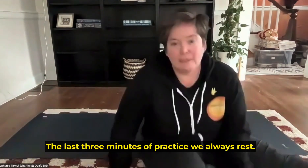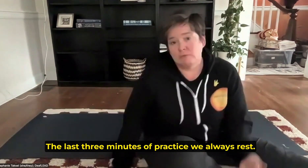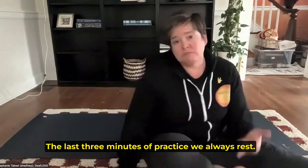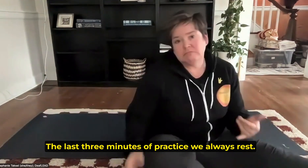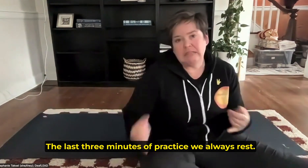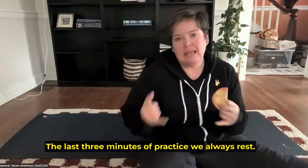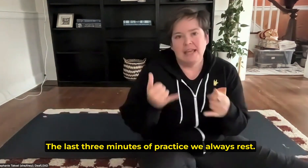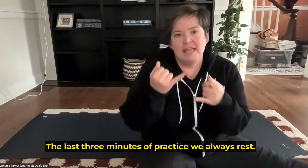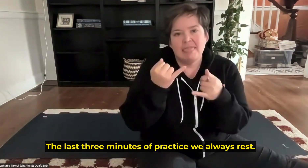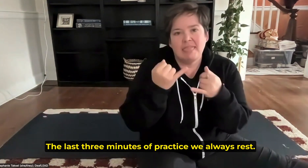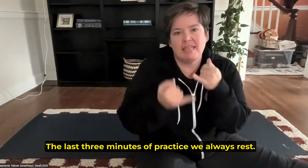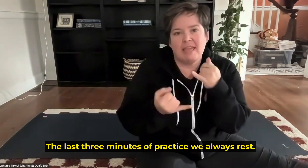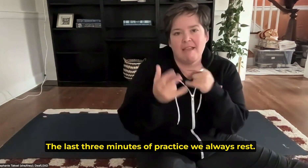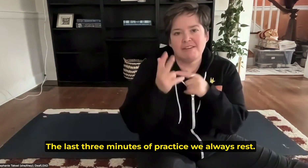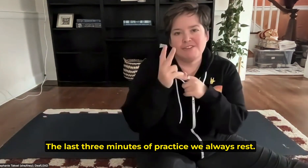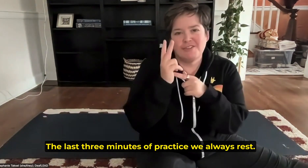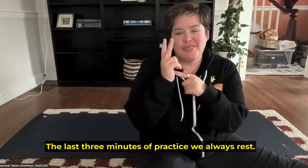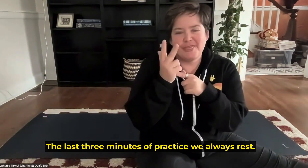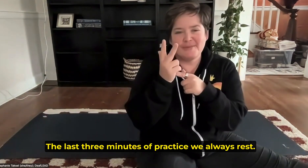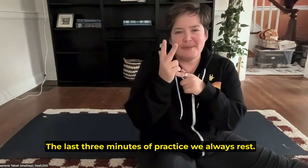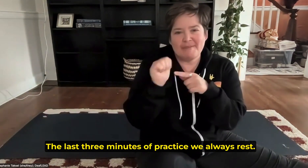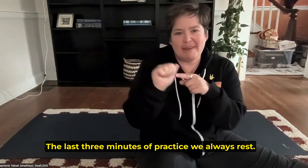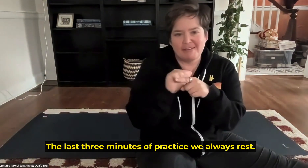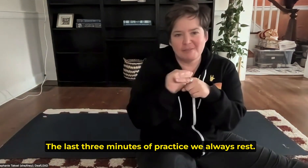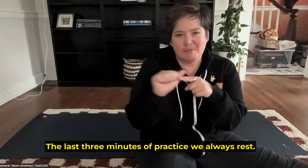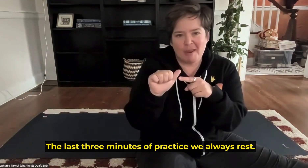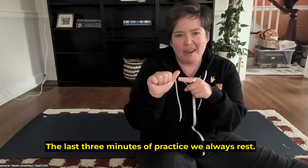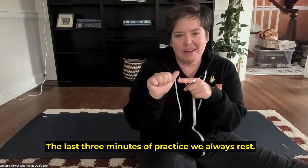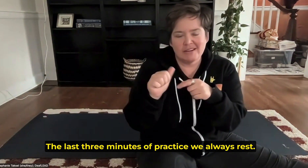The last 3 minutes of practice, we always rest.